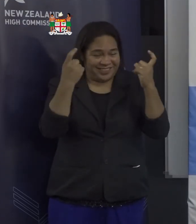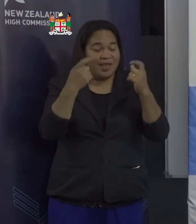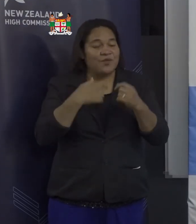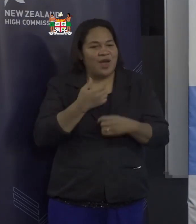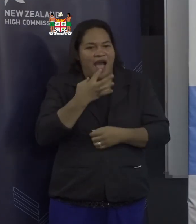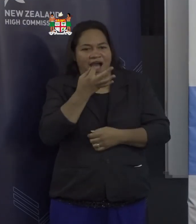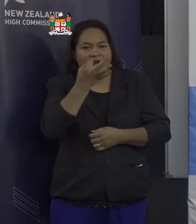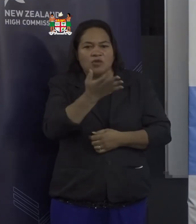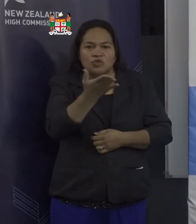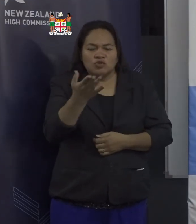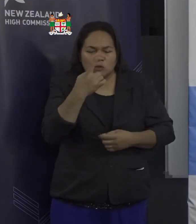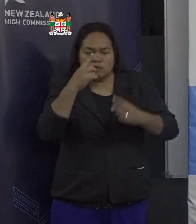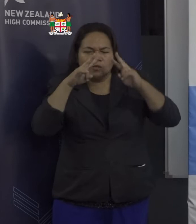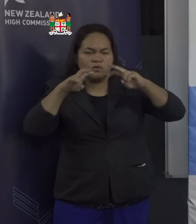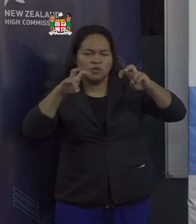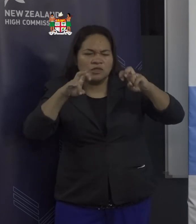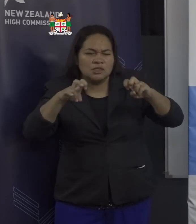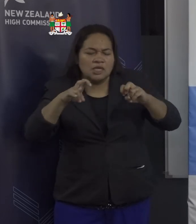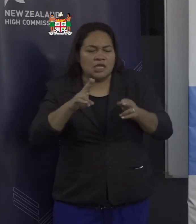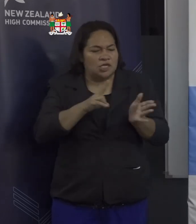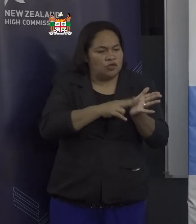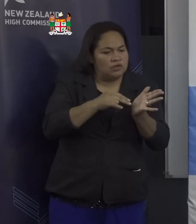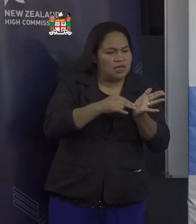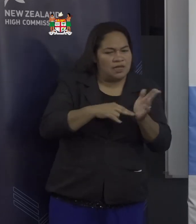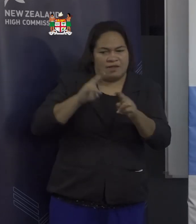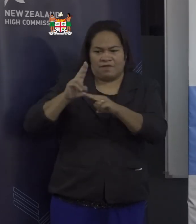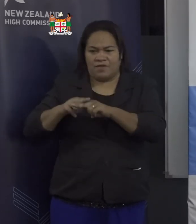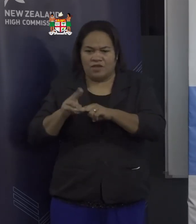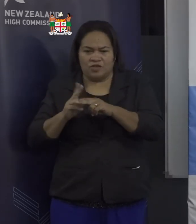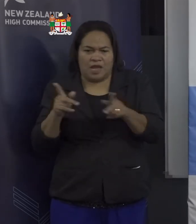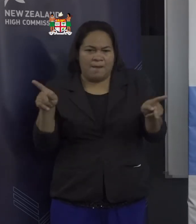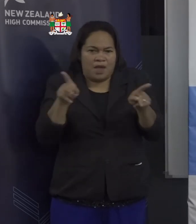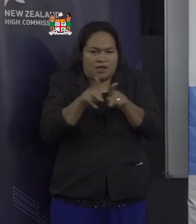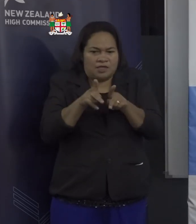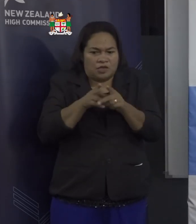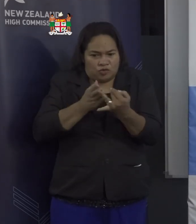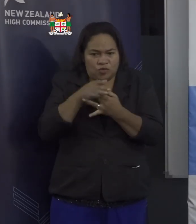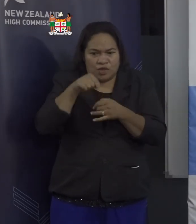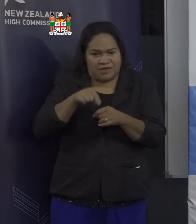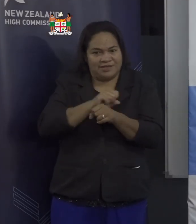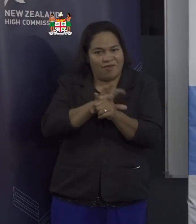asked you to write about exploring New Zealand and Fiji's partnership and collaboration in a time of COVID-19.